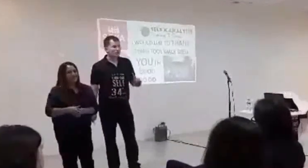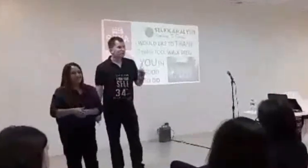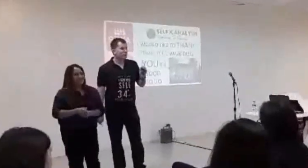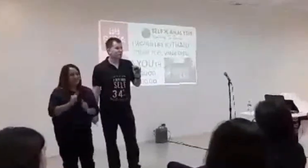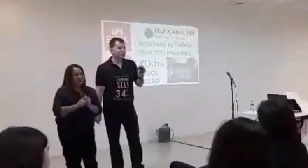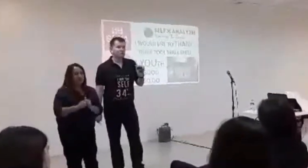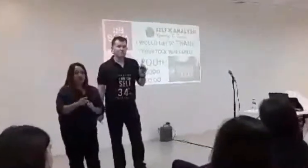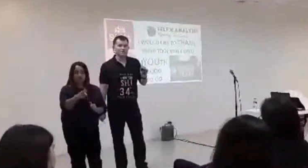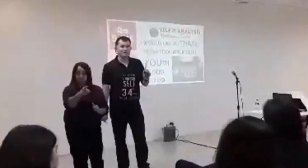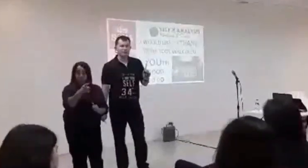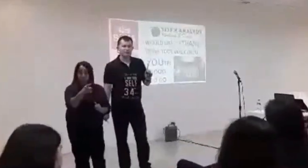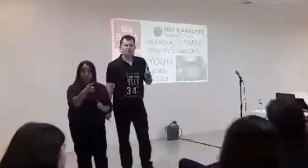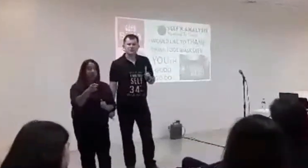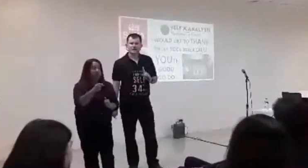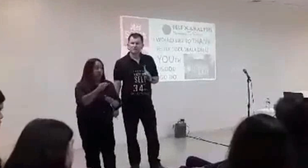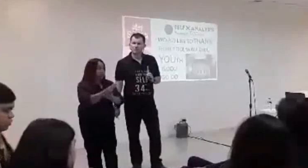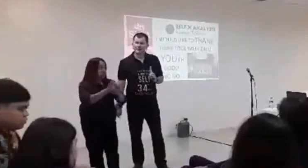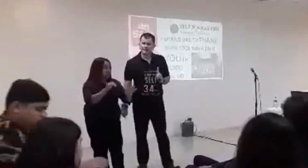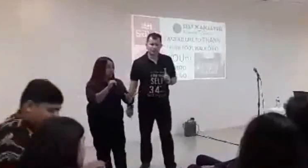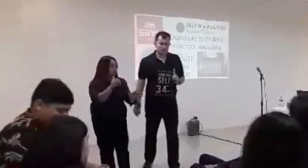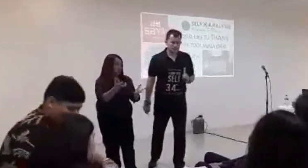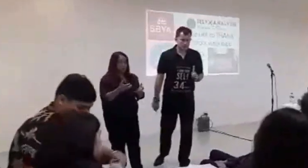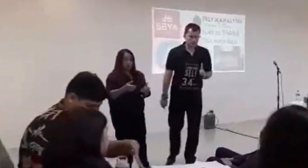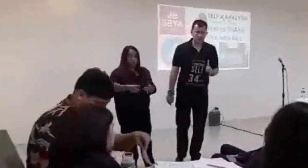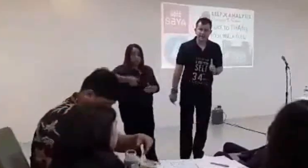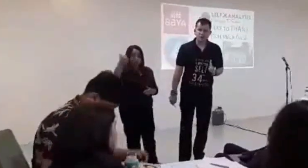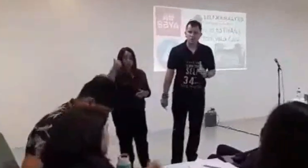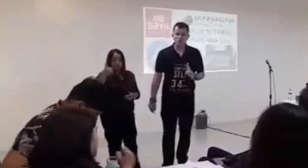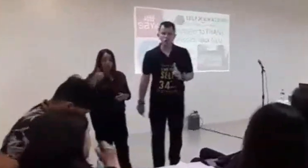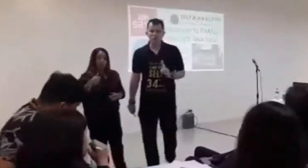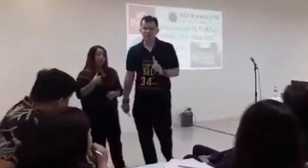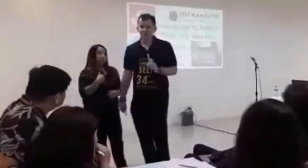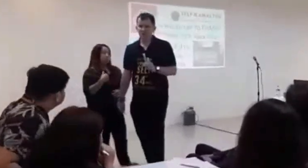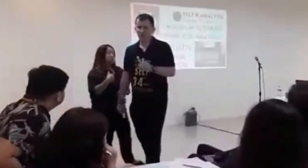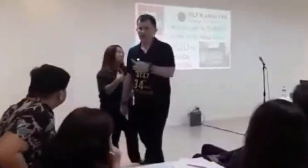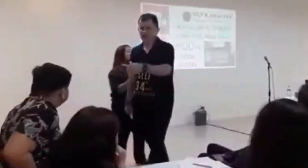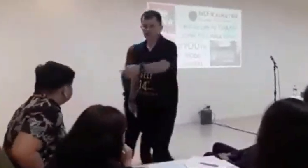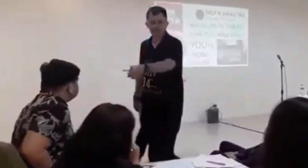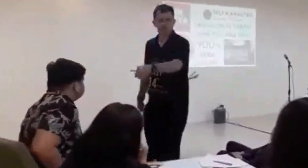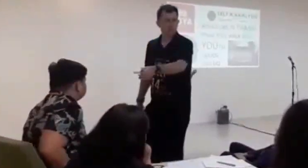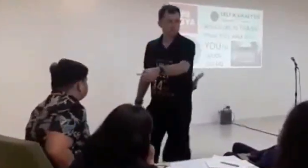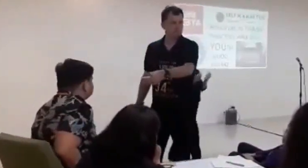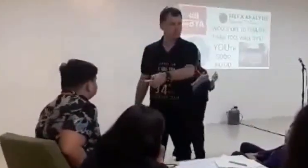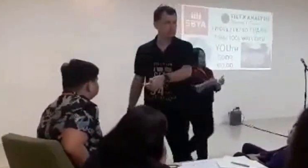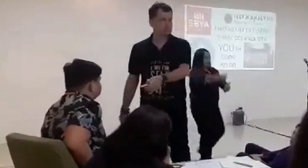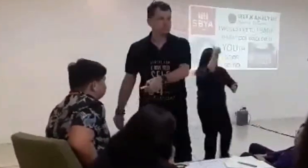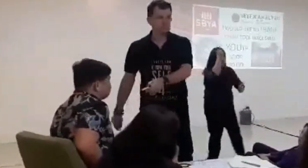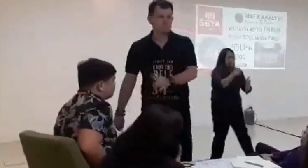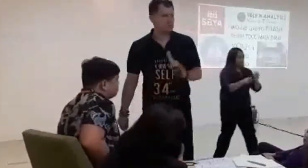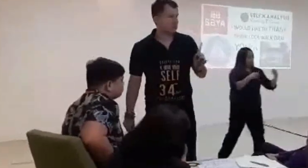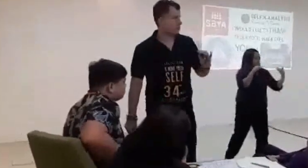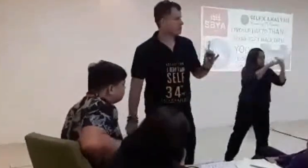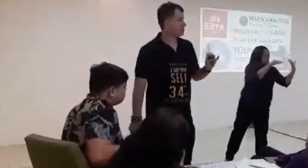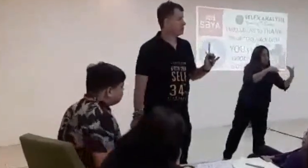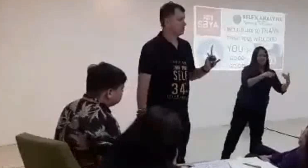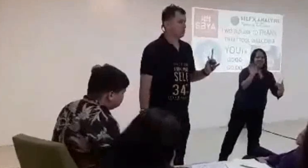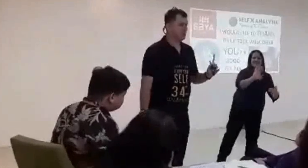So if you don't want to win, doesn't mean that I want to win against you.